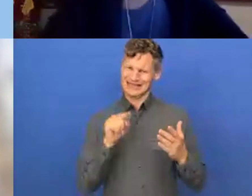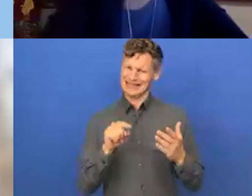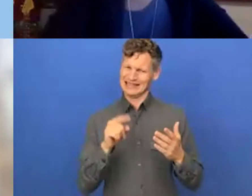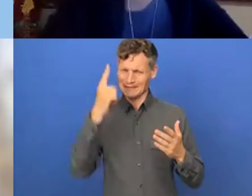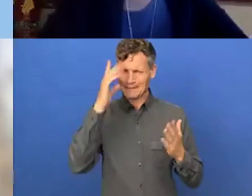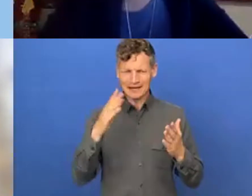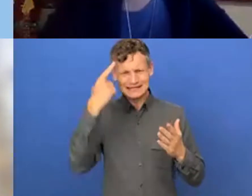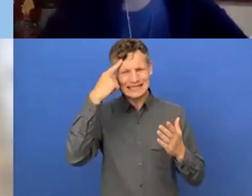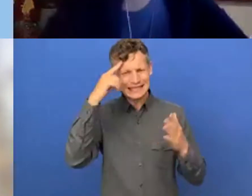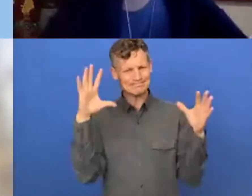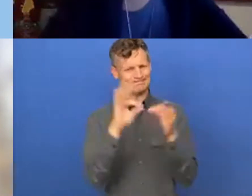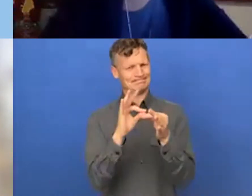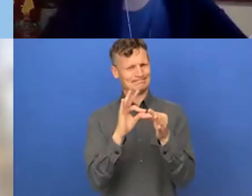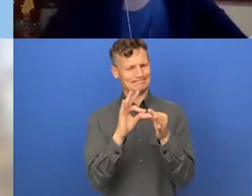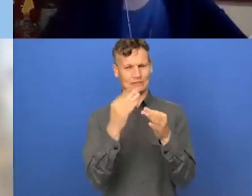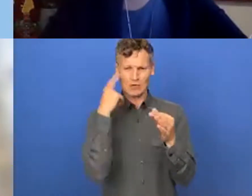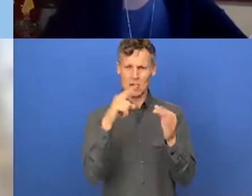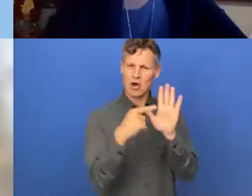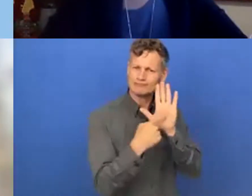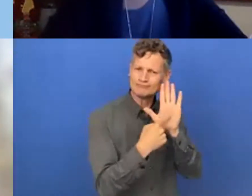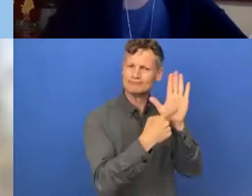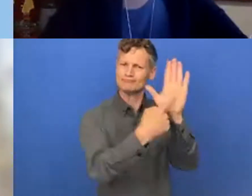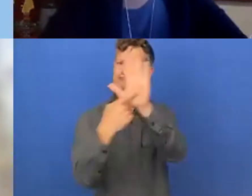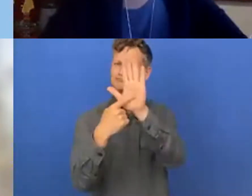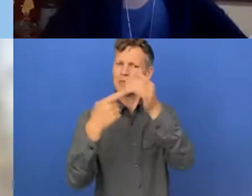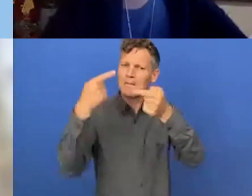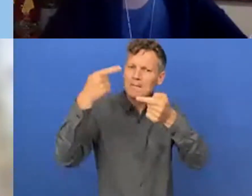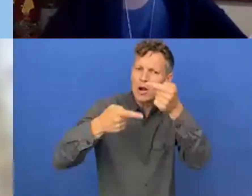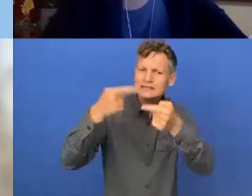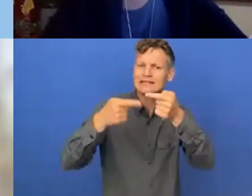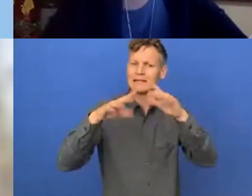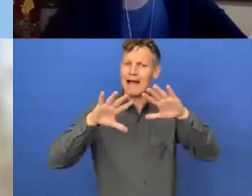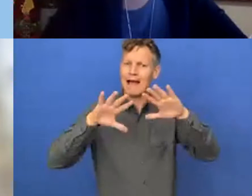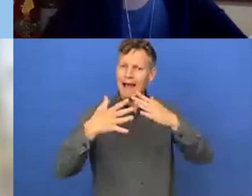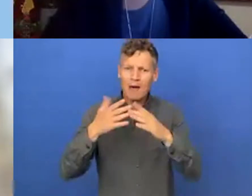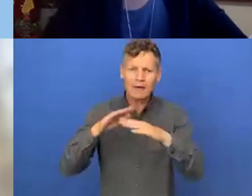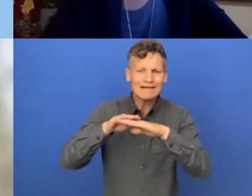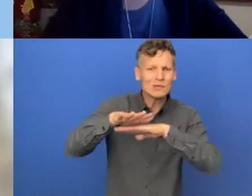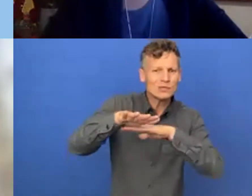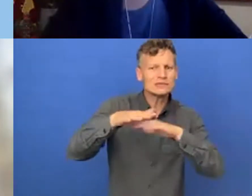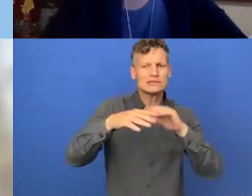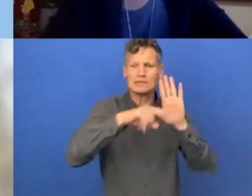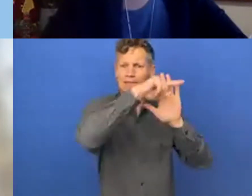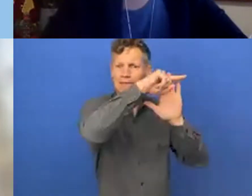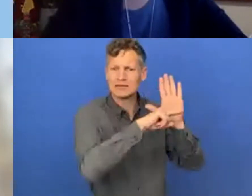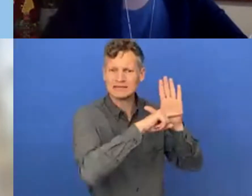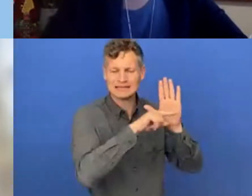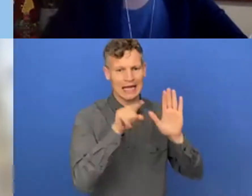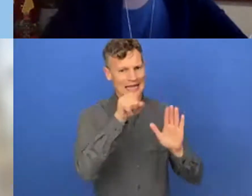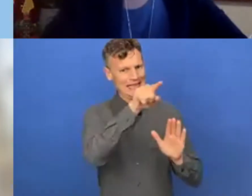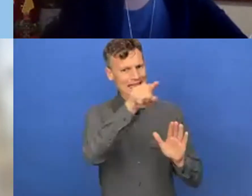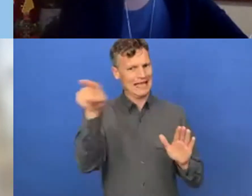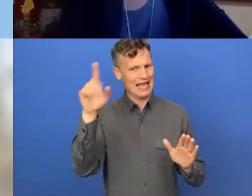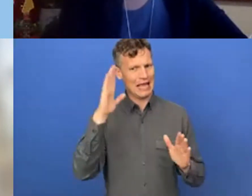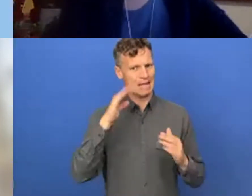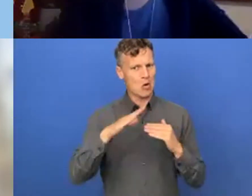provided to policymakers, and they effectively raise more attention to the issue and encourage action.